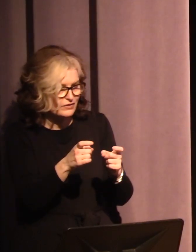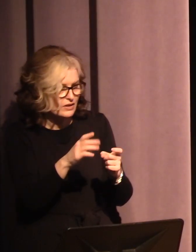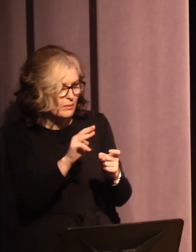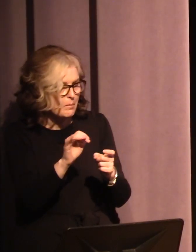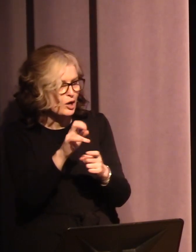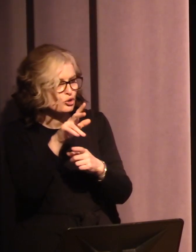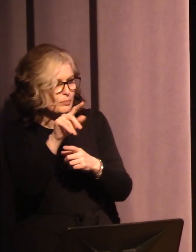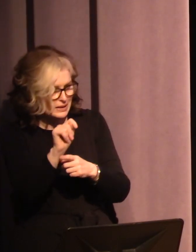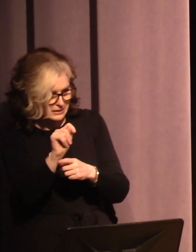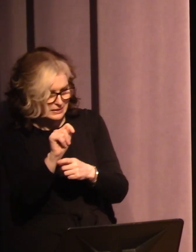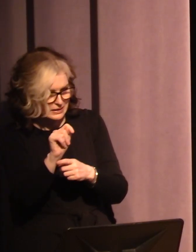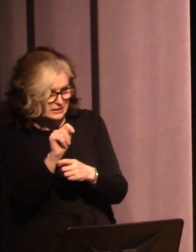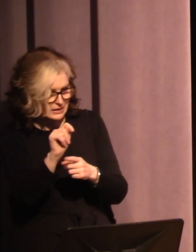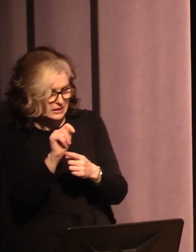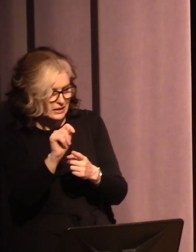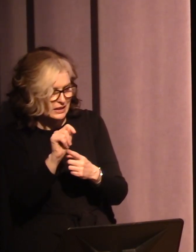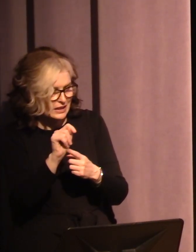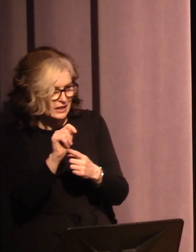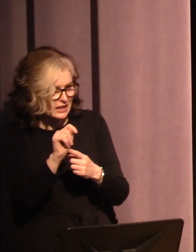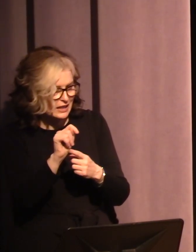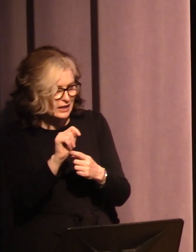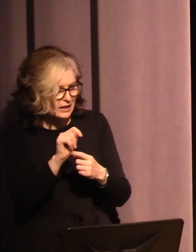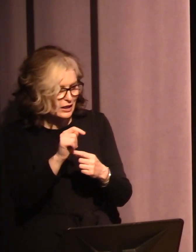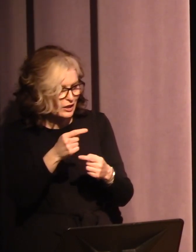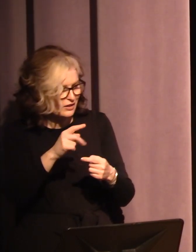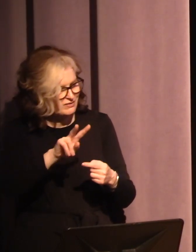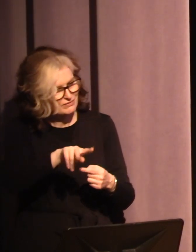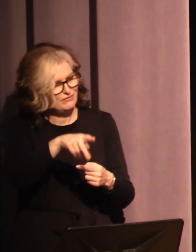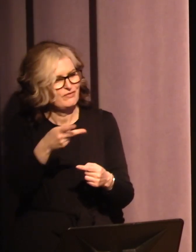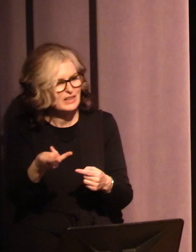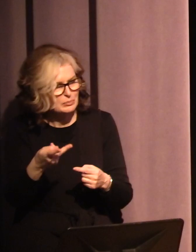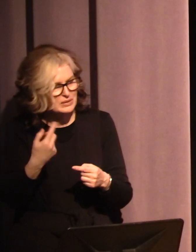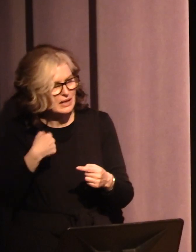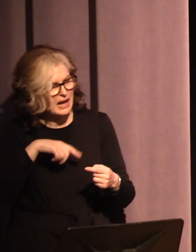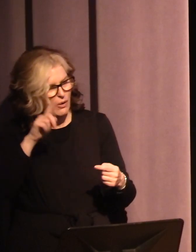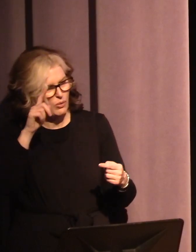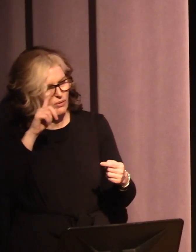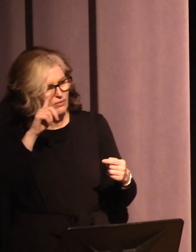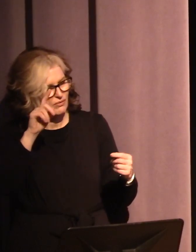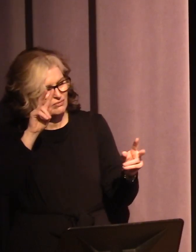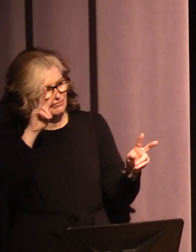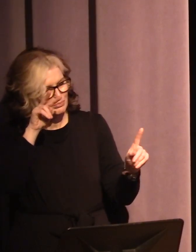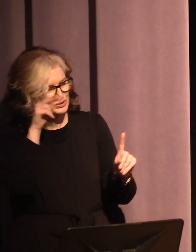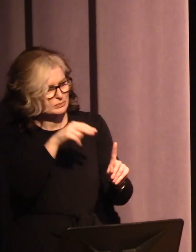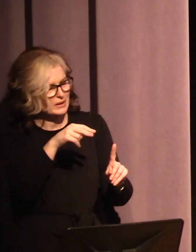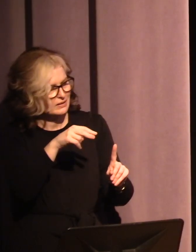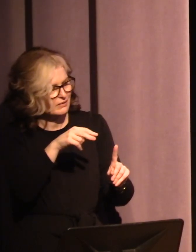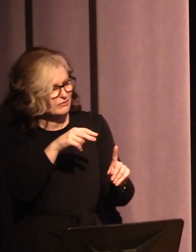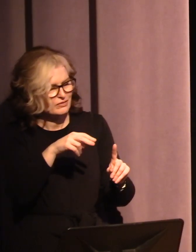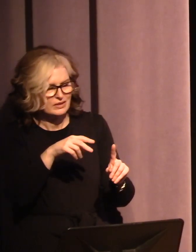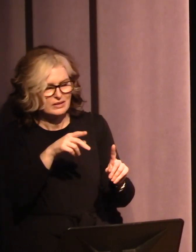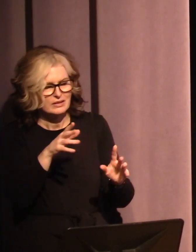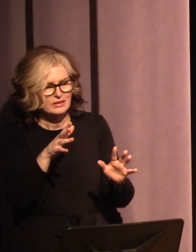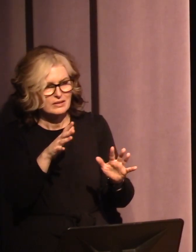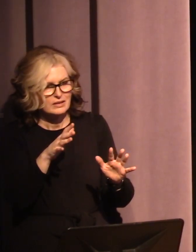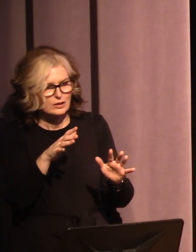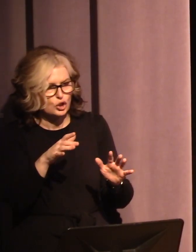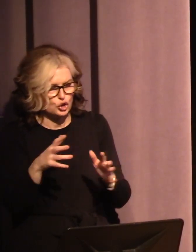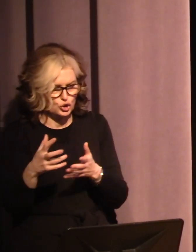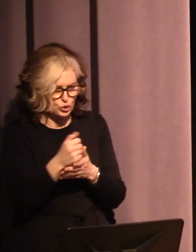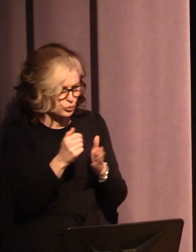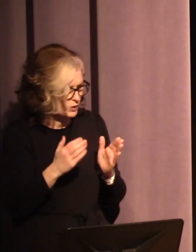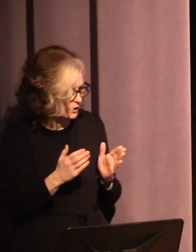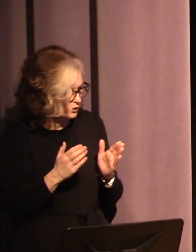it reverses this paradigm that's quite archaic in museums, right? That